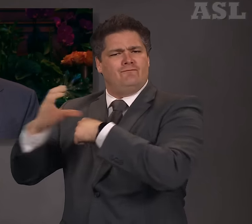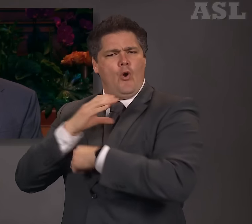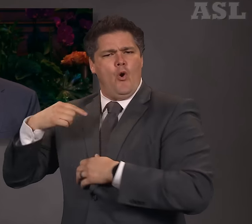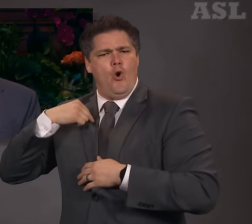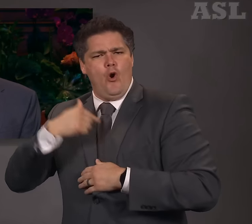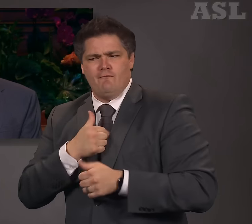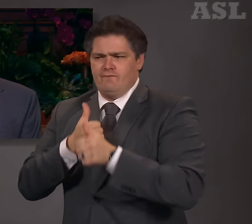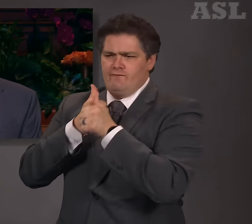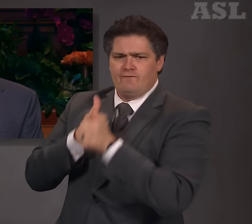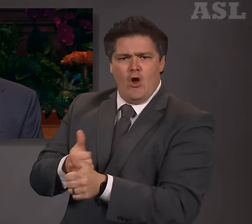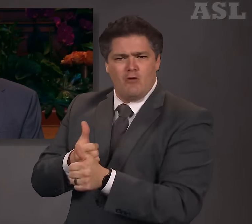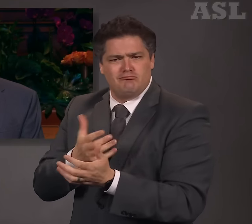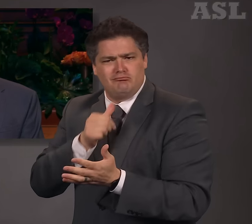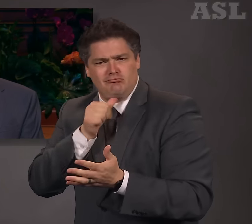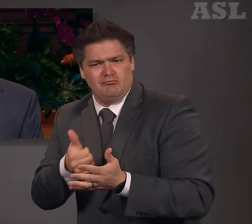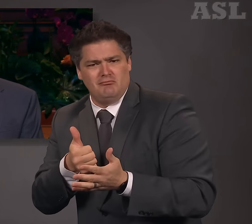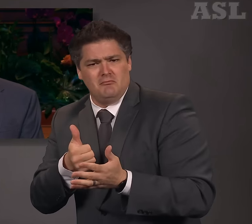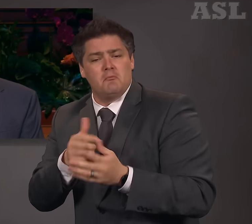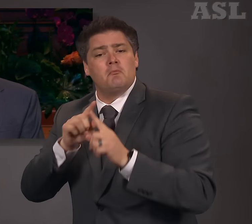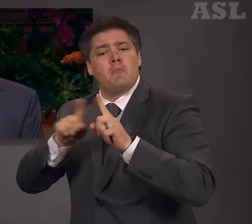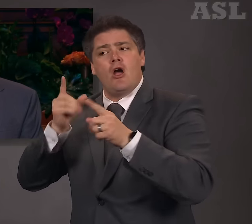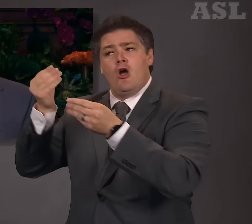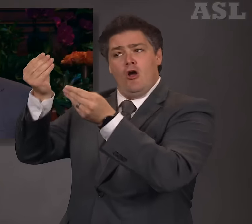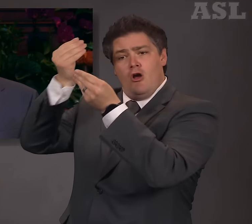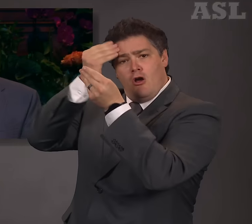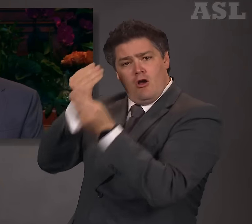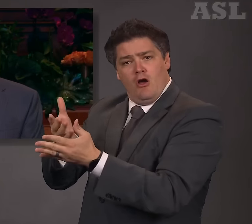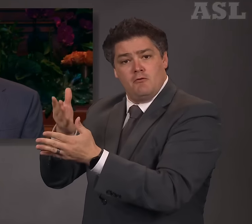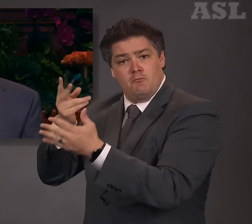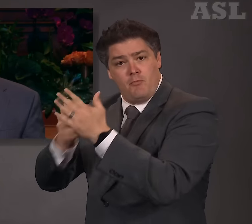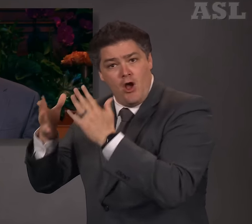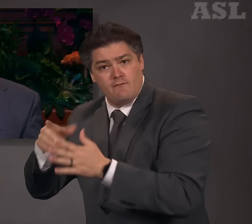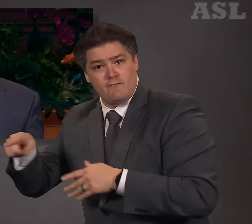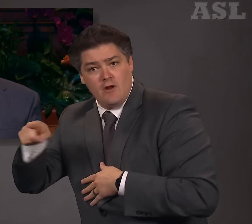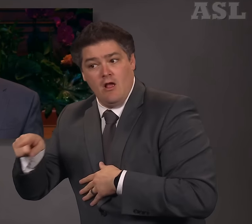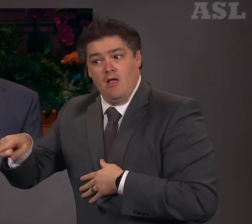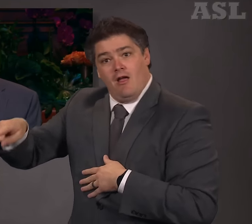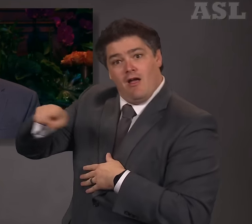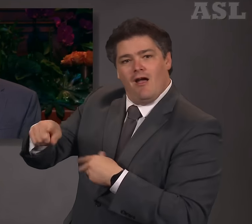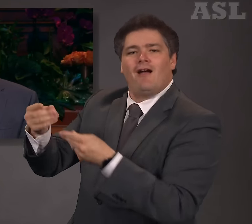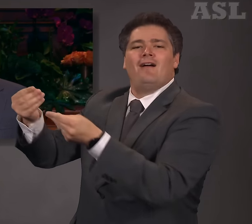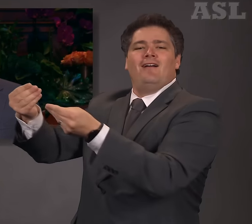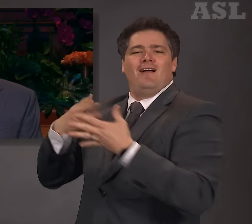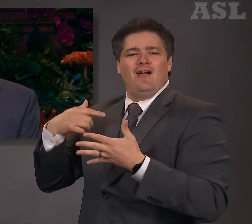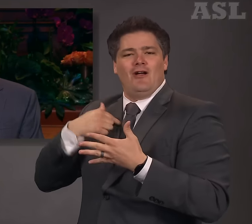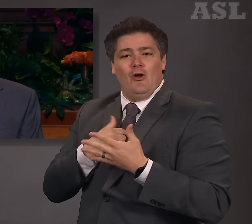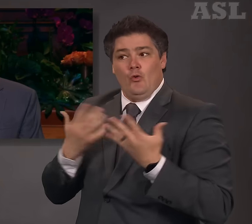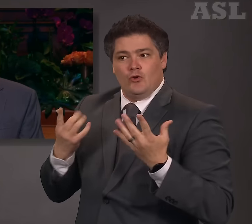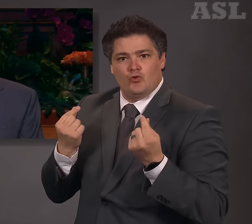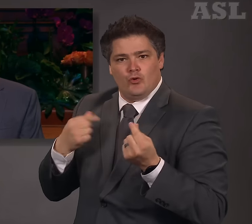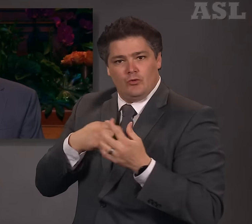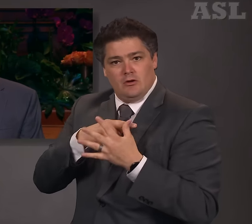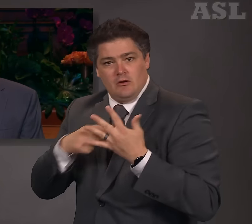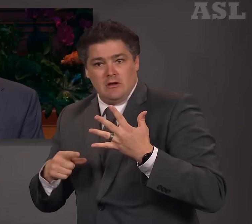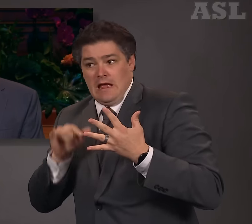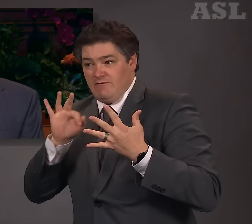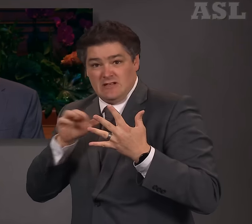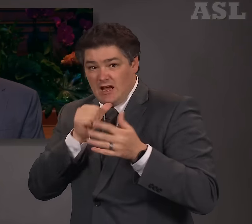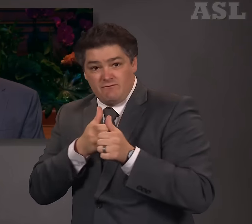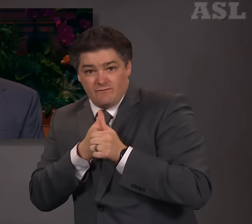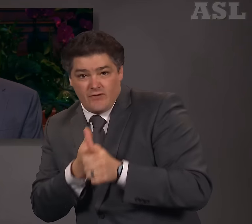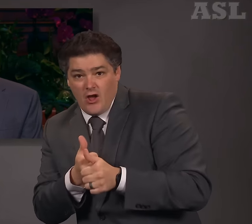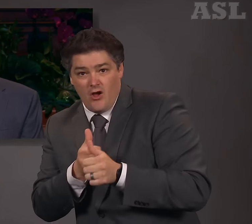of the consequences of our choices. And it's not just the members of his church. Through his prophets